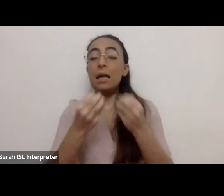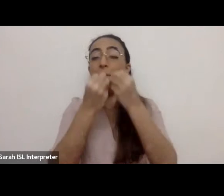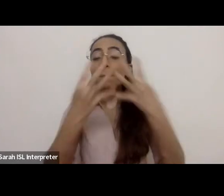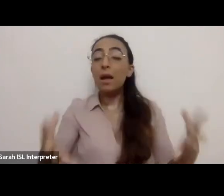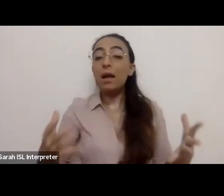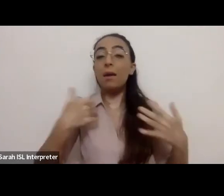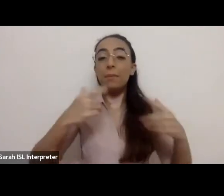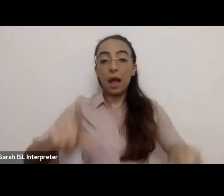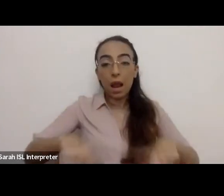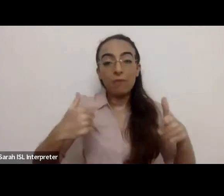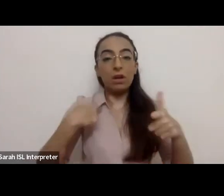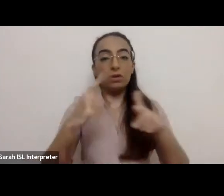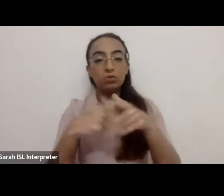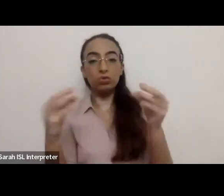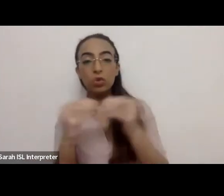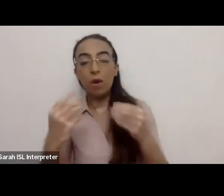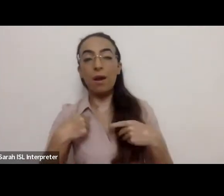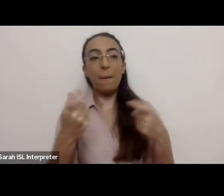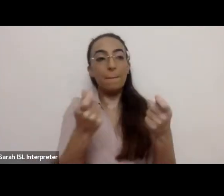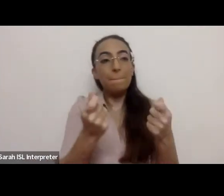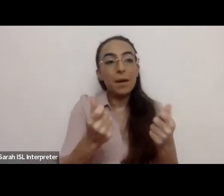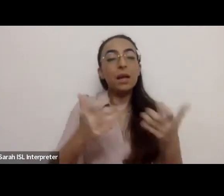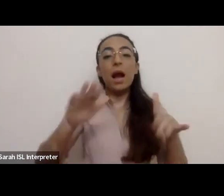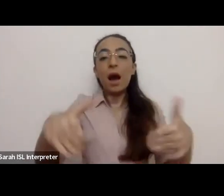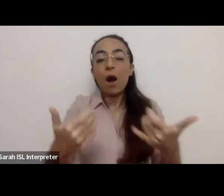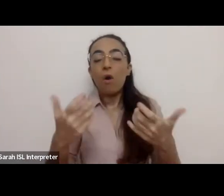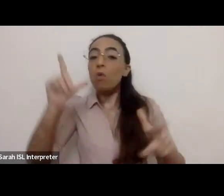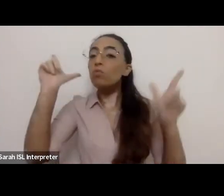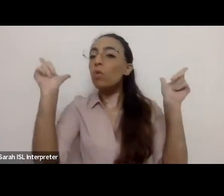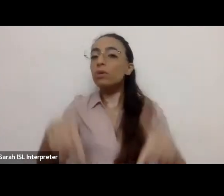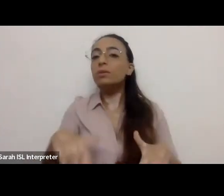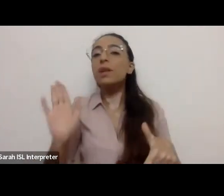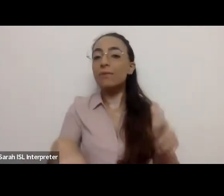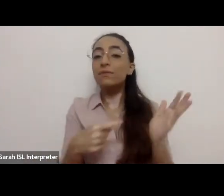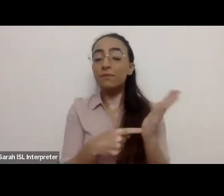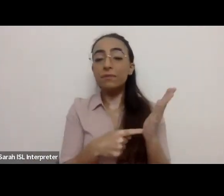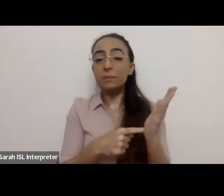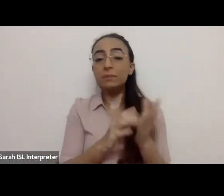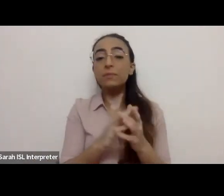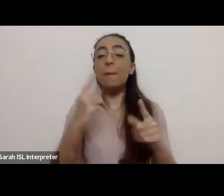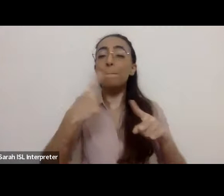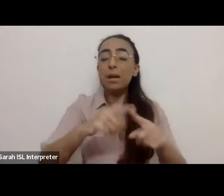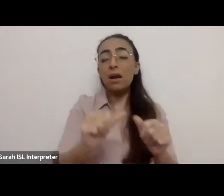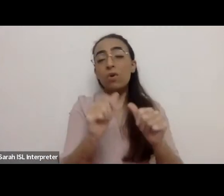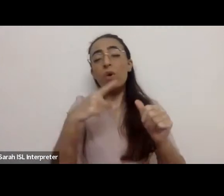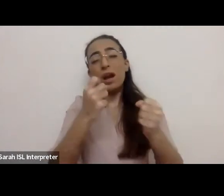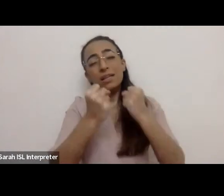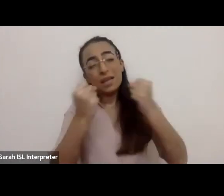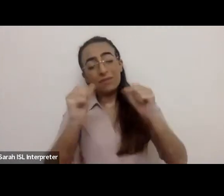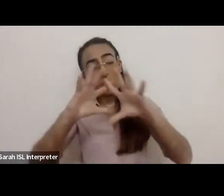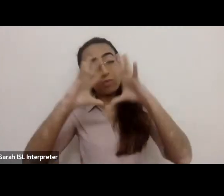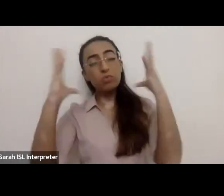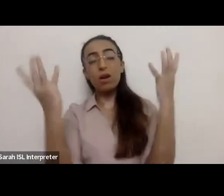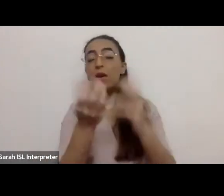livelihood opportunities, employment, and various other difficulties which the whole world went through.